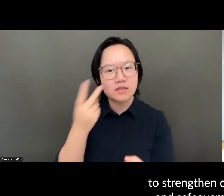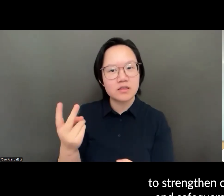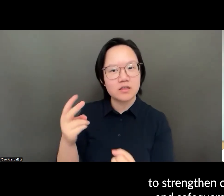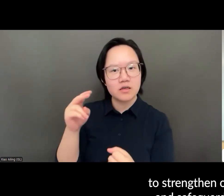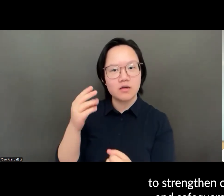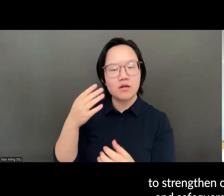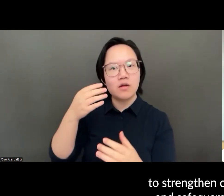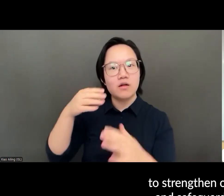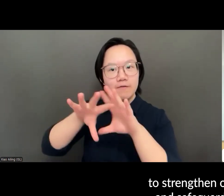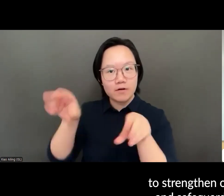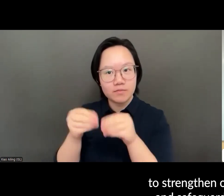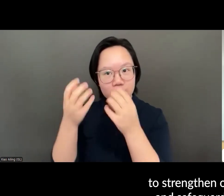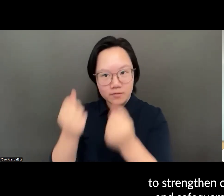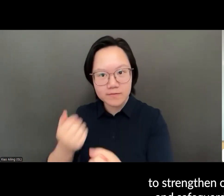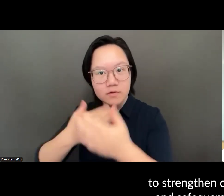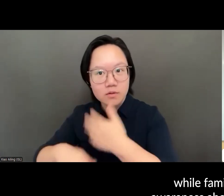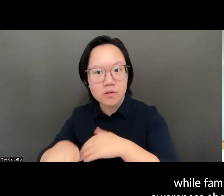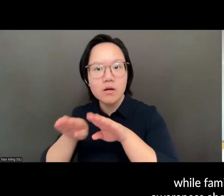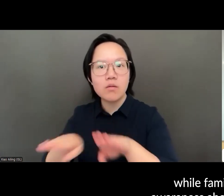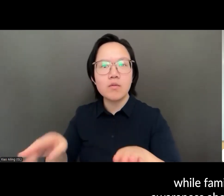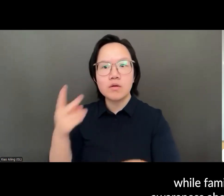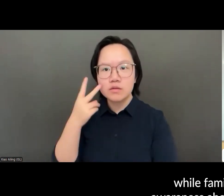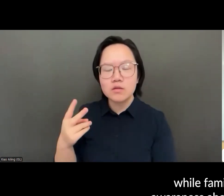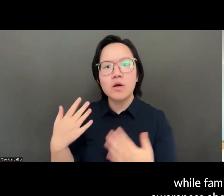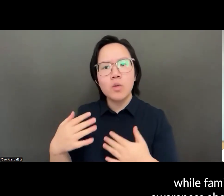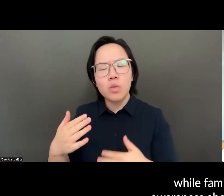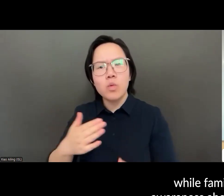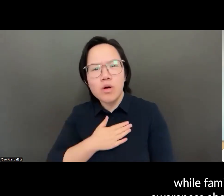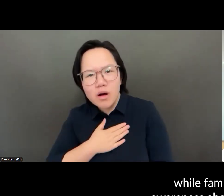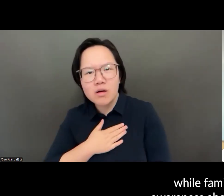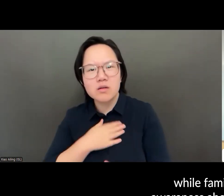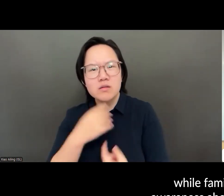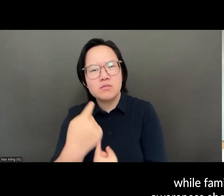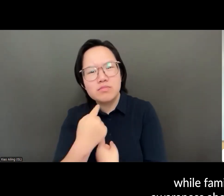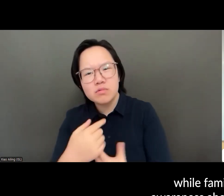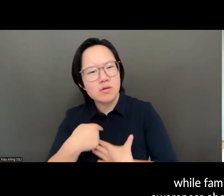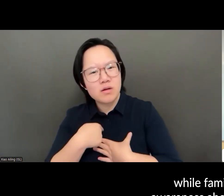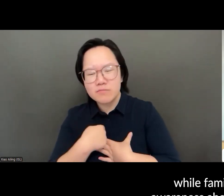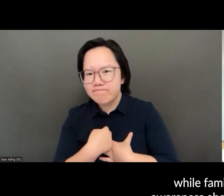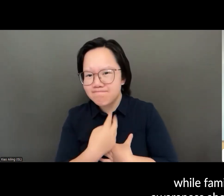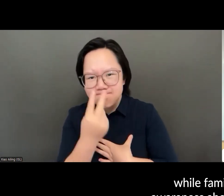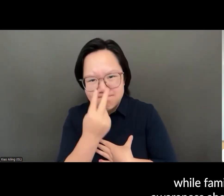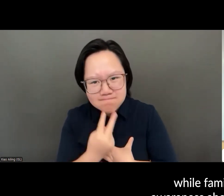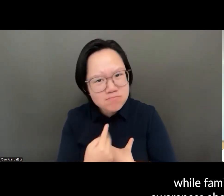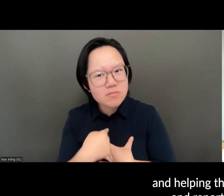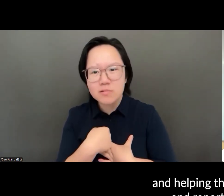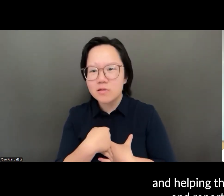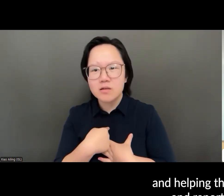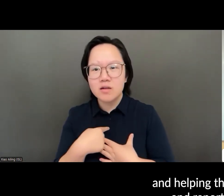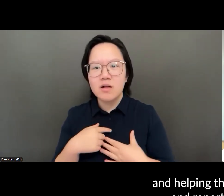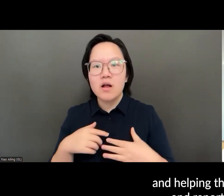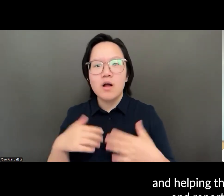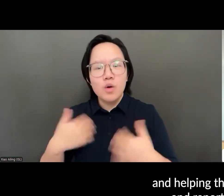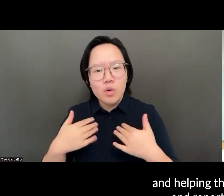orientation and safeguarding sessions while family raising about the raising awareness about such cases and